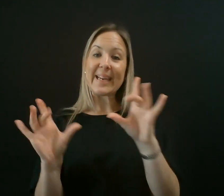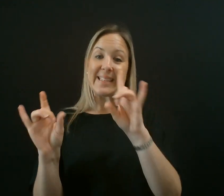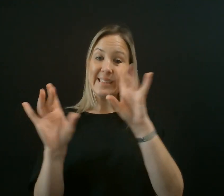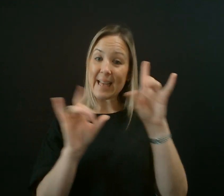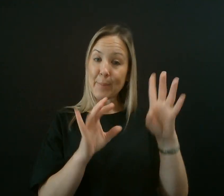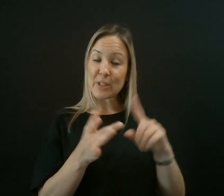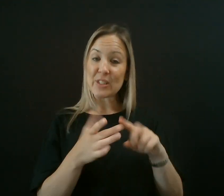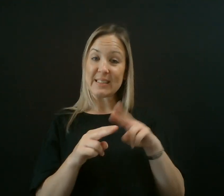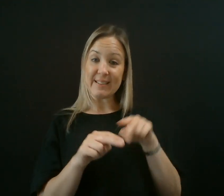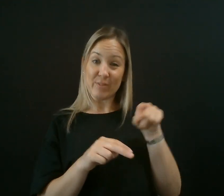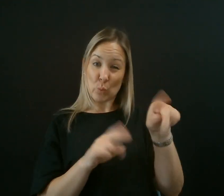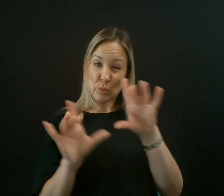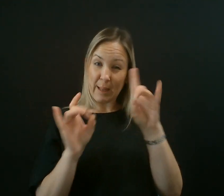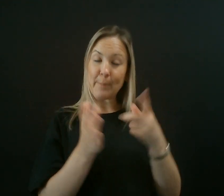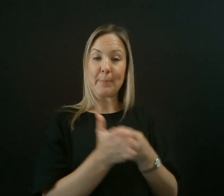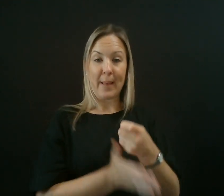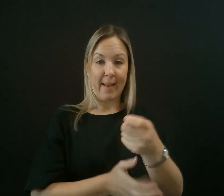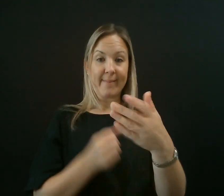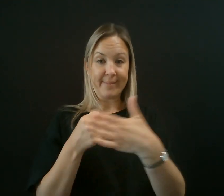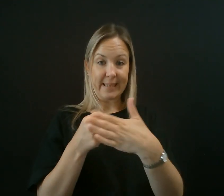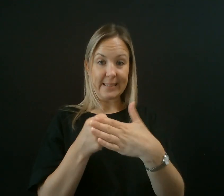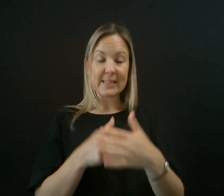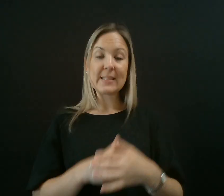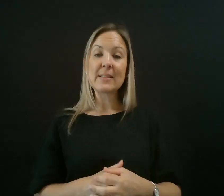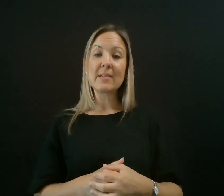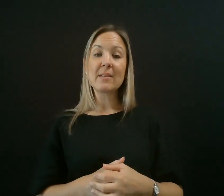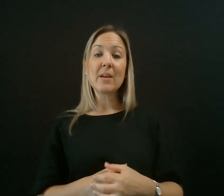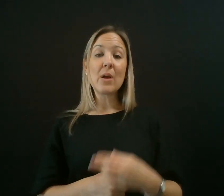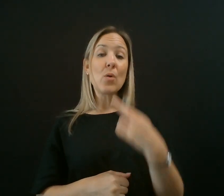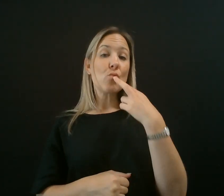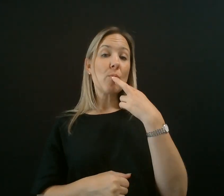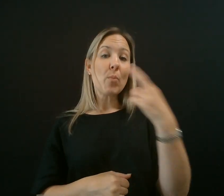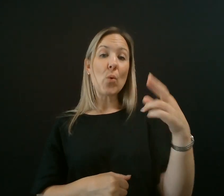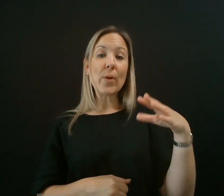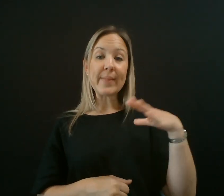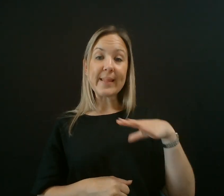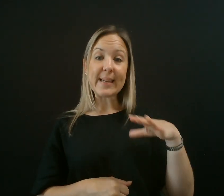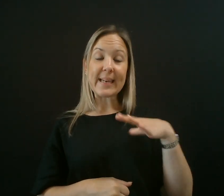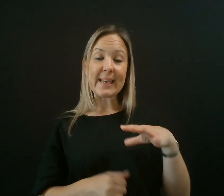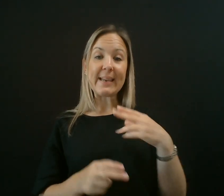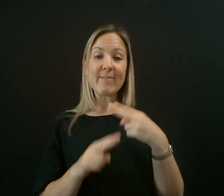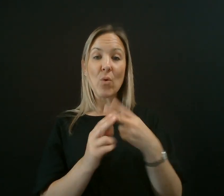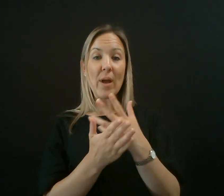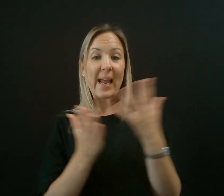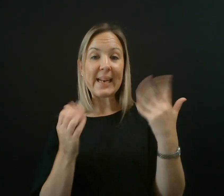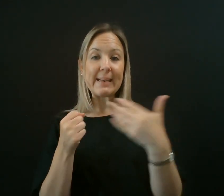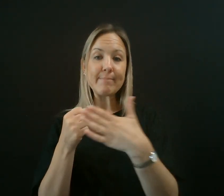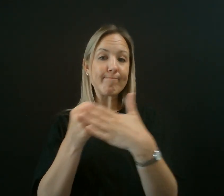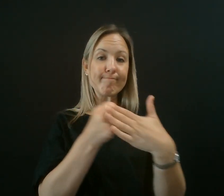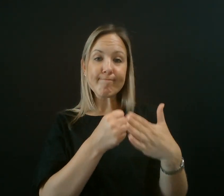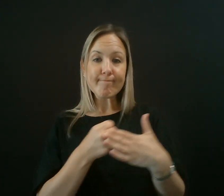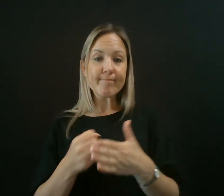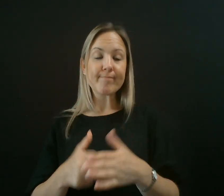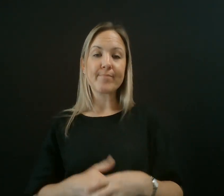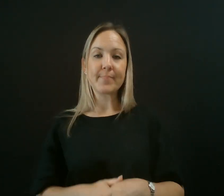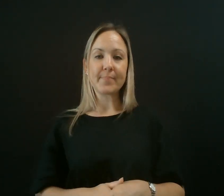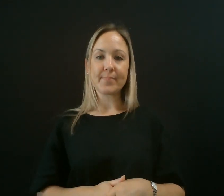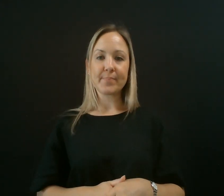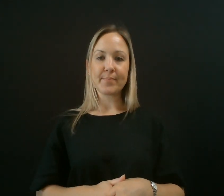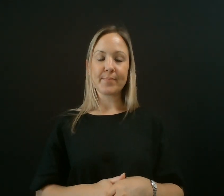or your guests, to report the need of any repairs or maintenance, not to